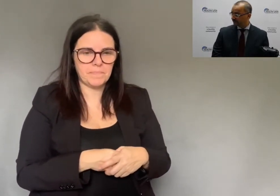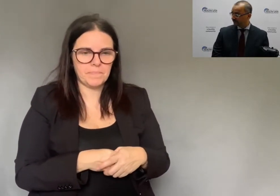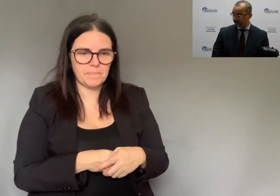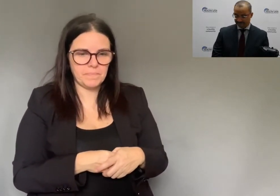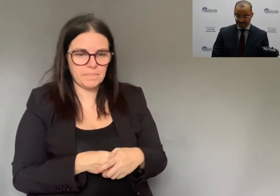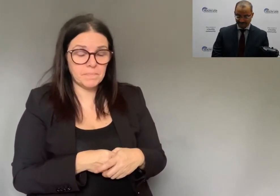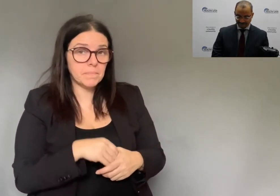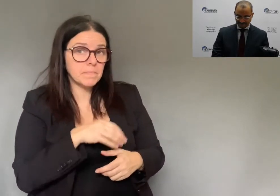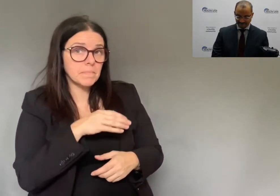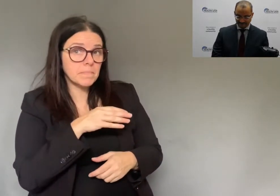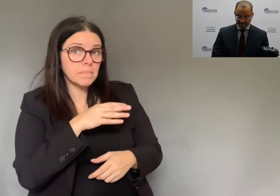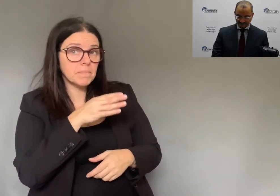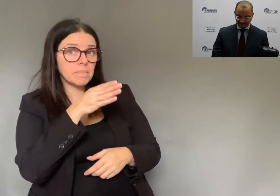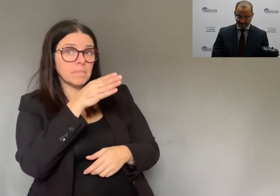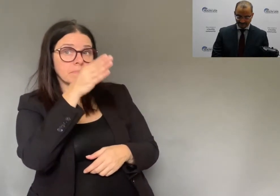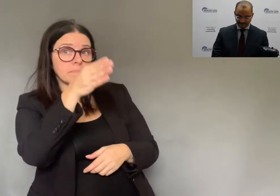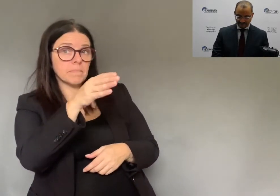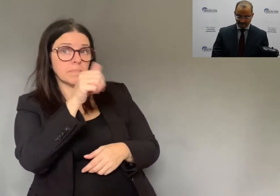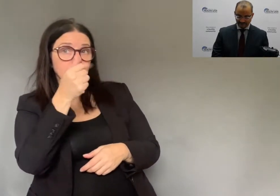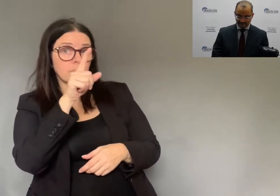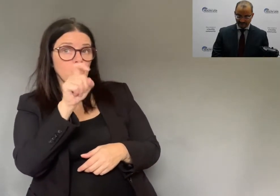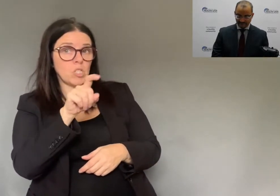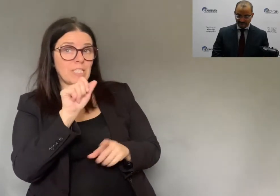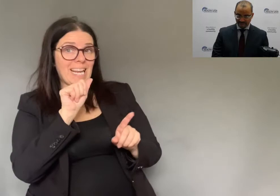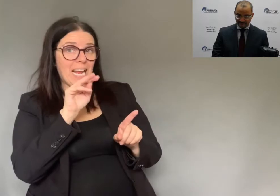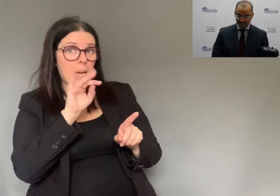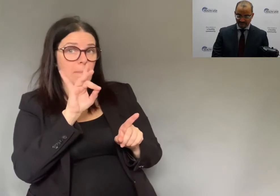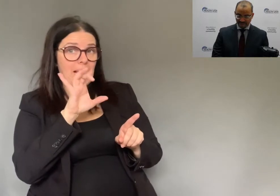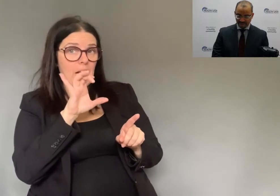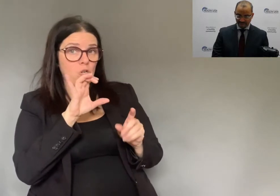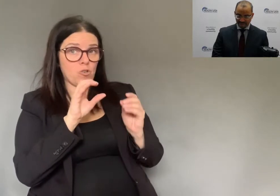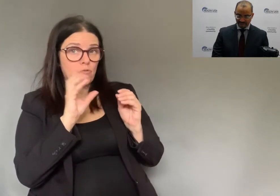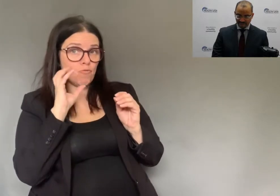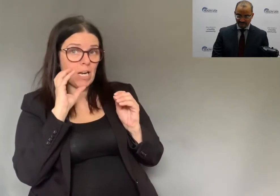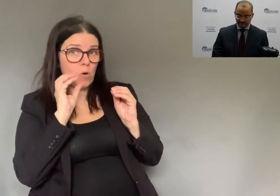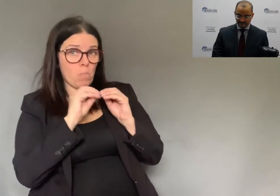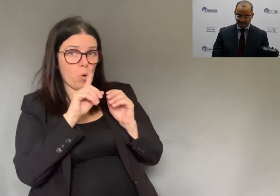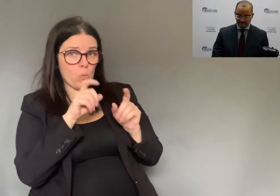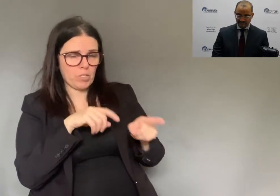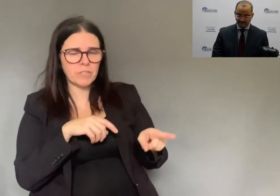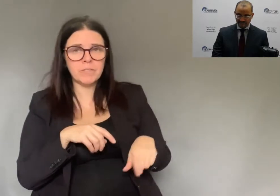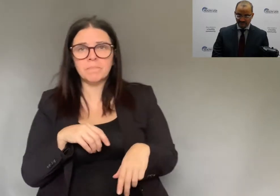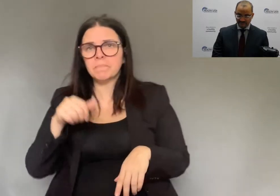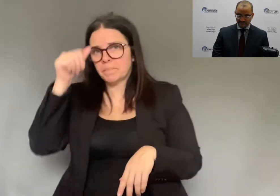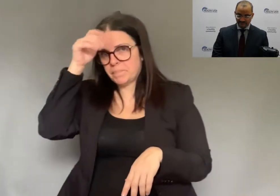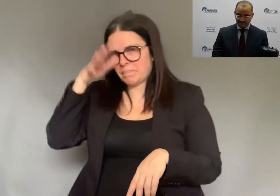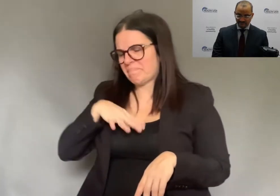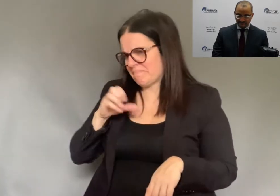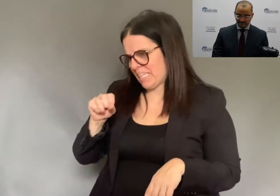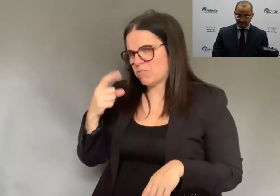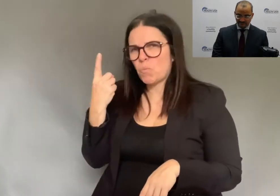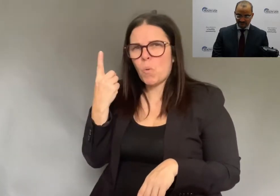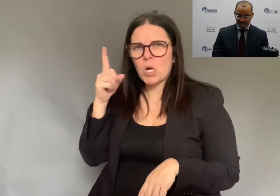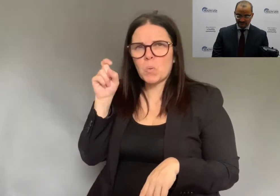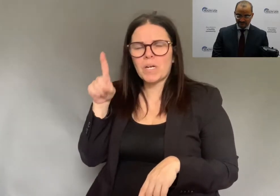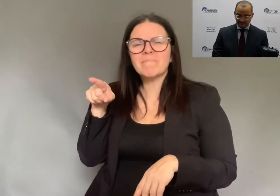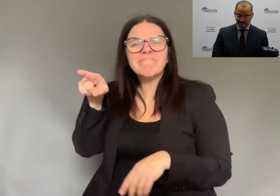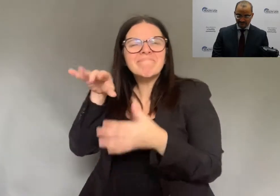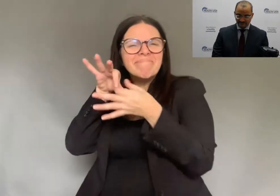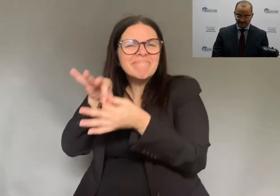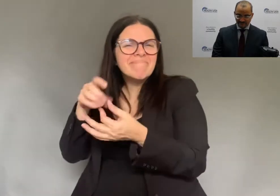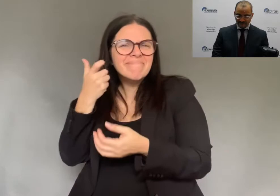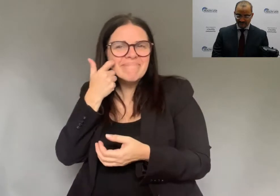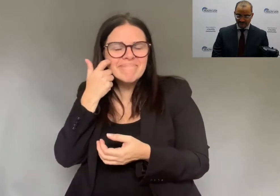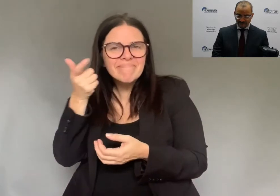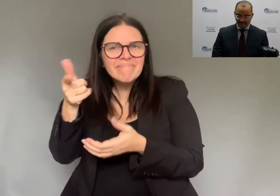Further questions from AM 800? Yeah, just one. Dr. Ahmed, just going back to what you said earlier about long-term care and the